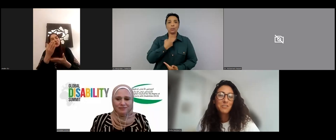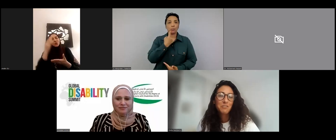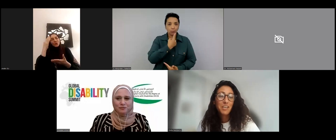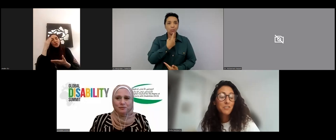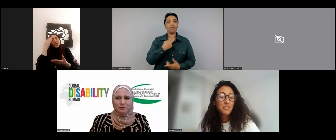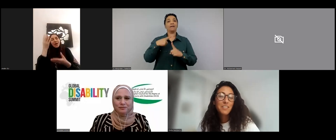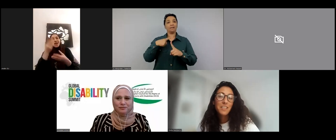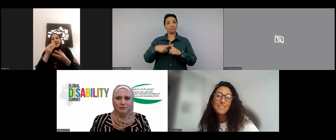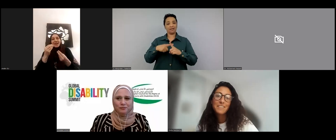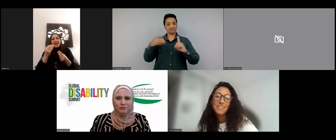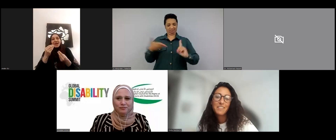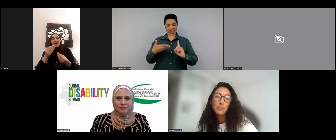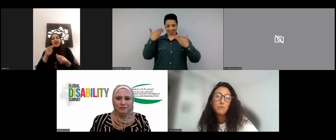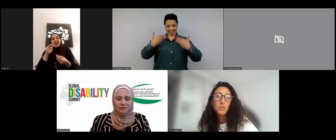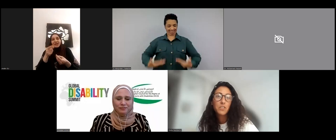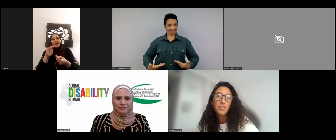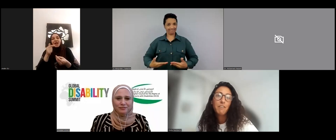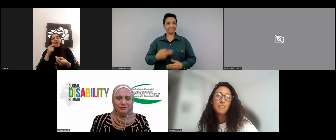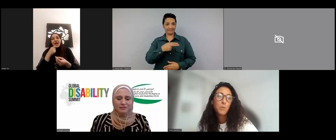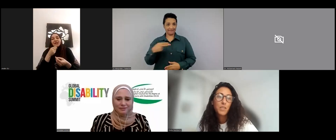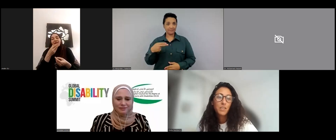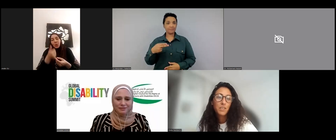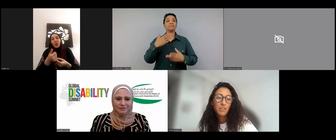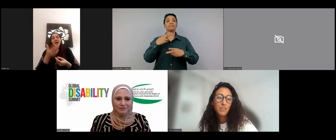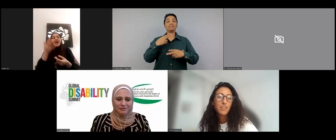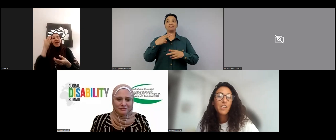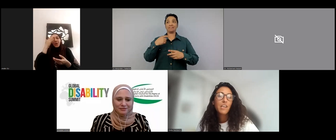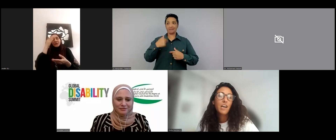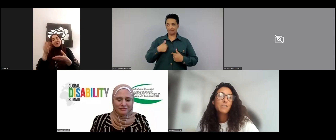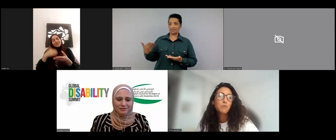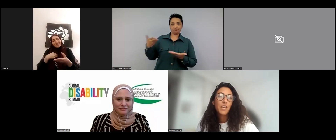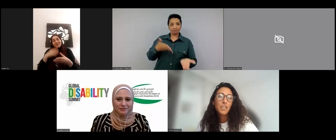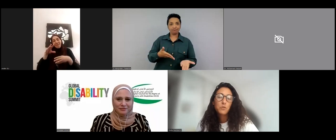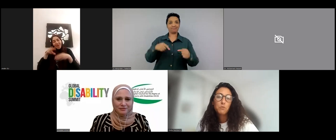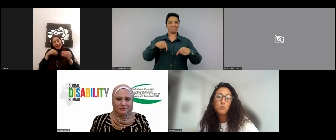the introduction, and thank you for having me here